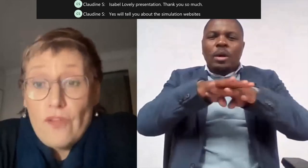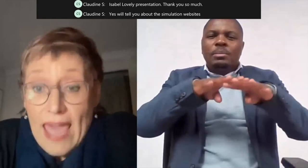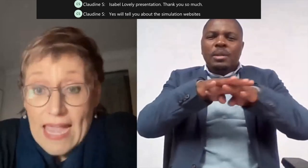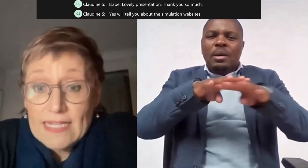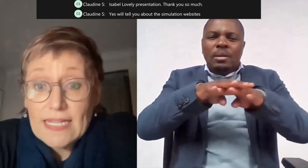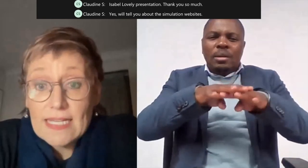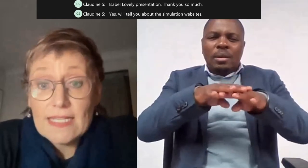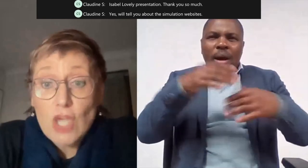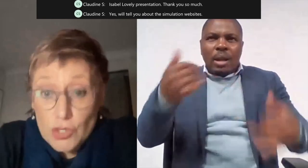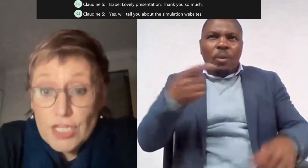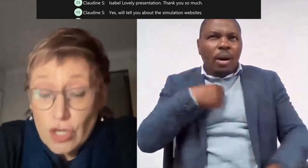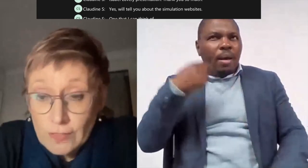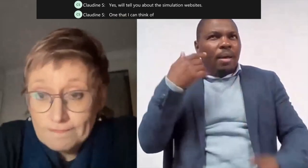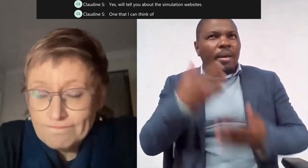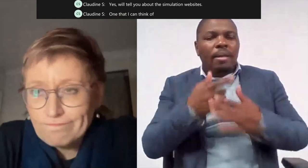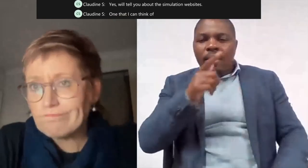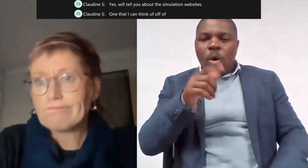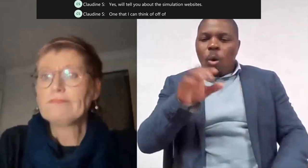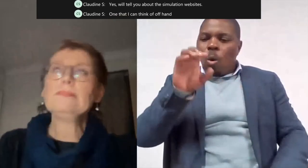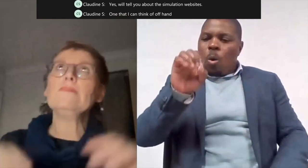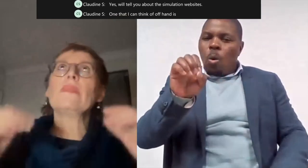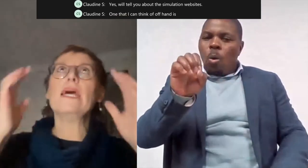of offhand is Oticon.